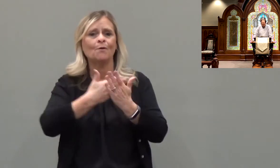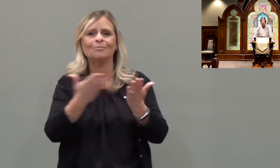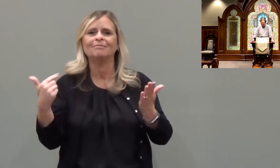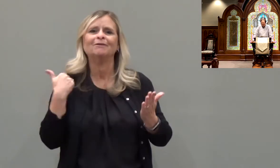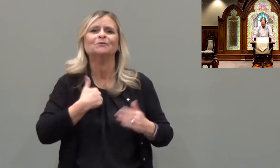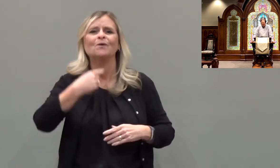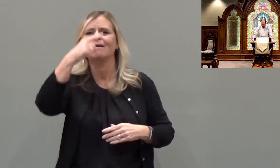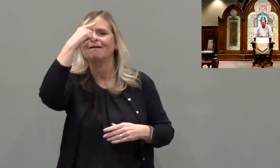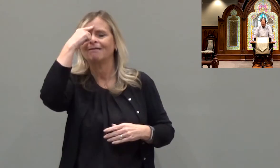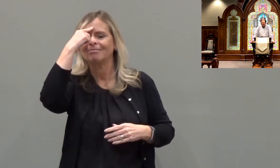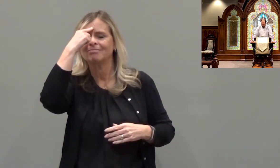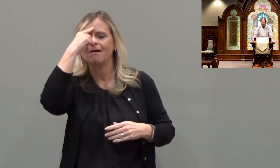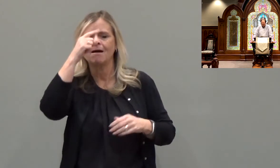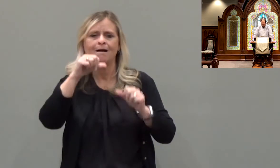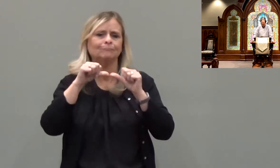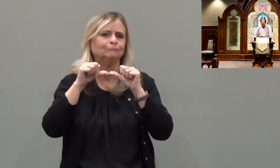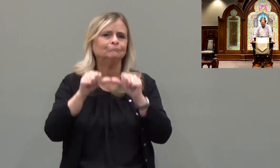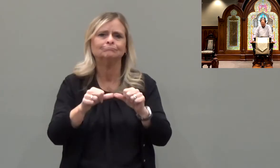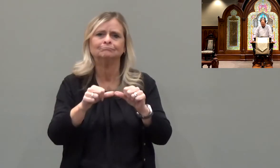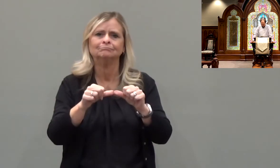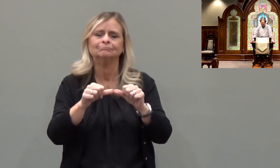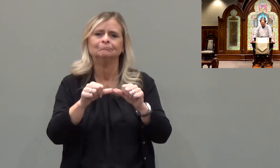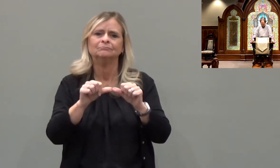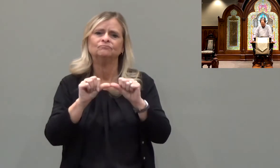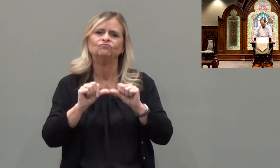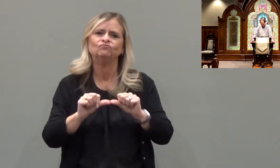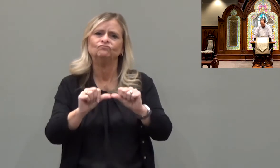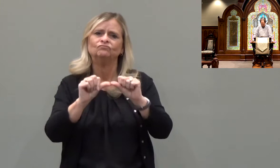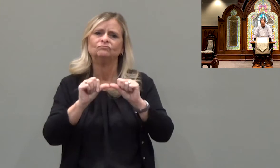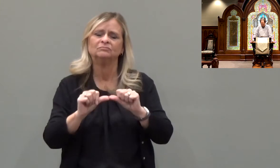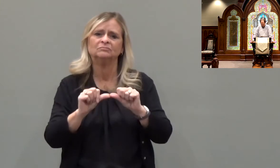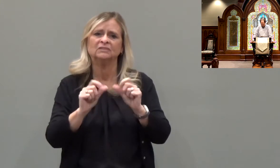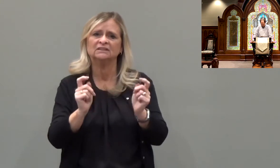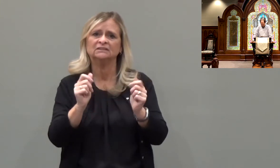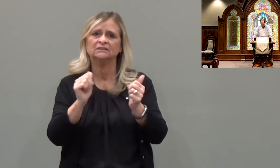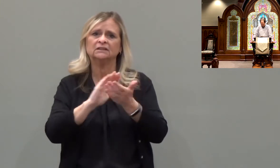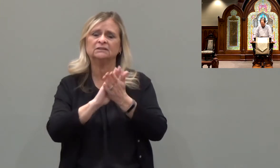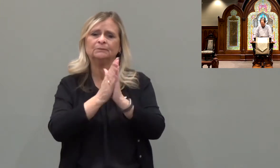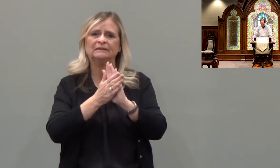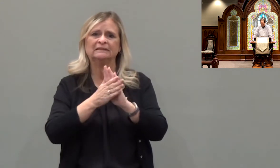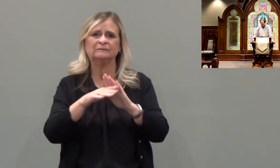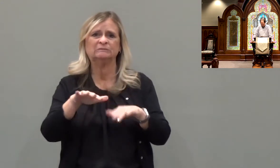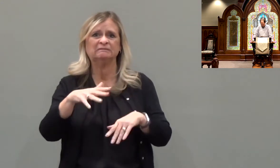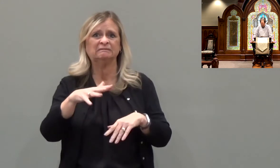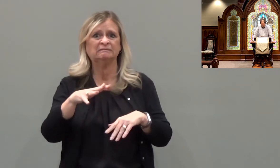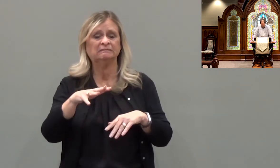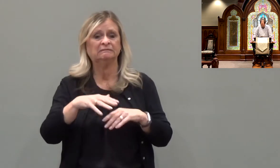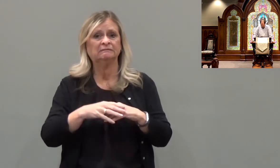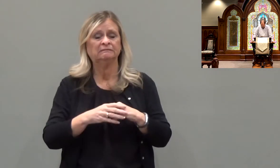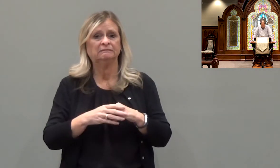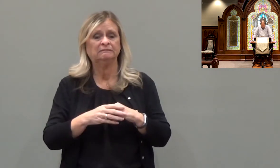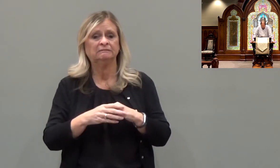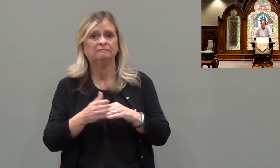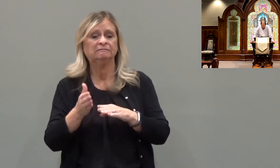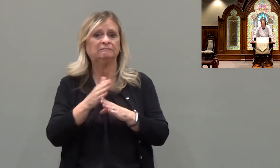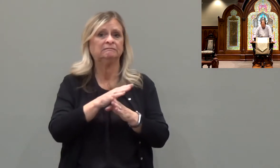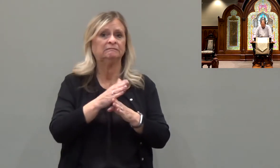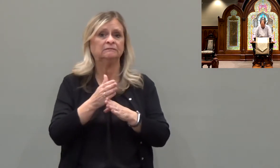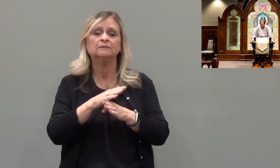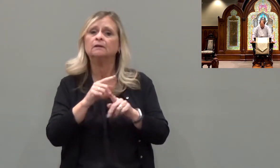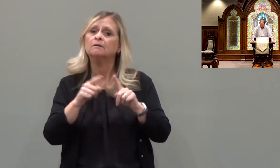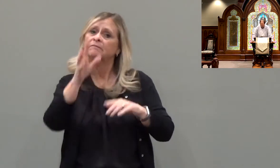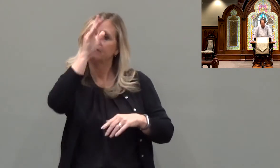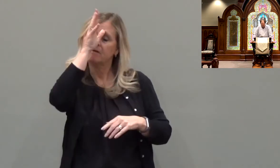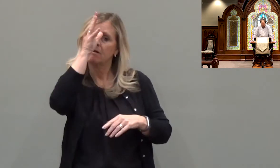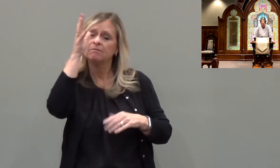were immovable and steady suddenly become shaky. But Father, in this time, we